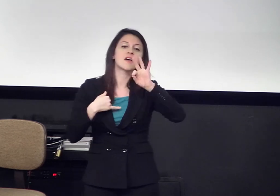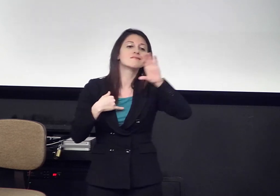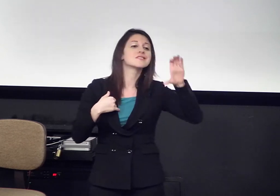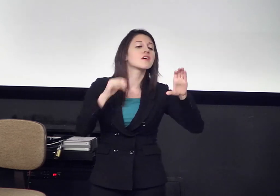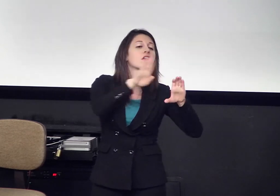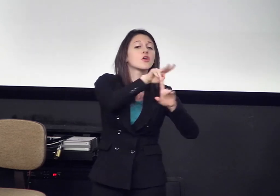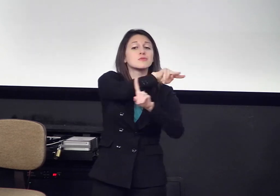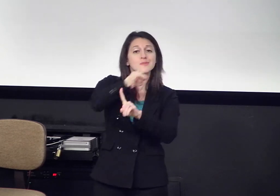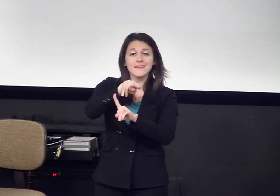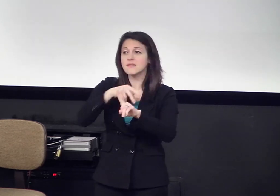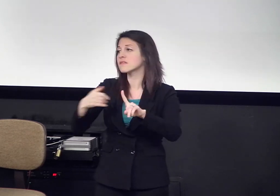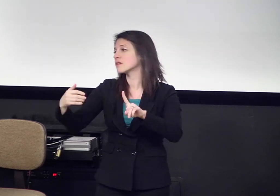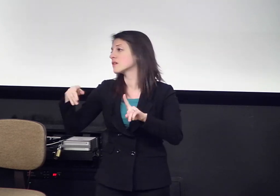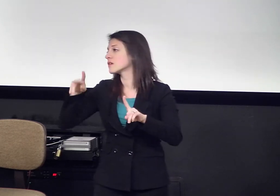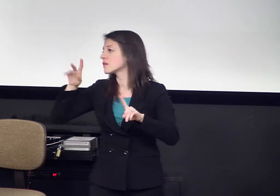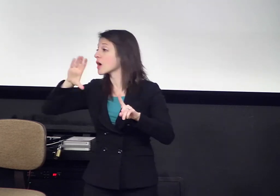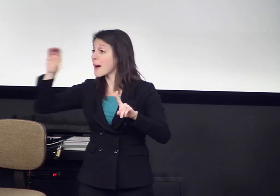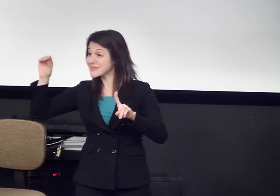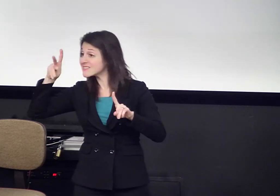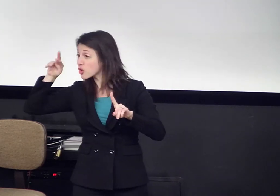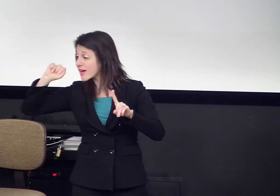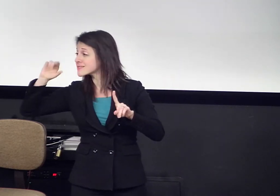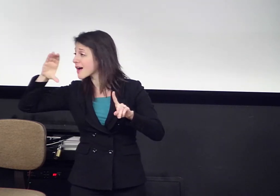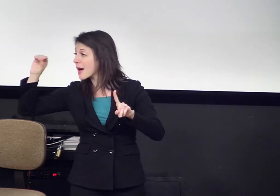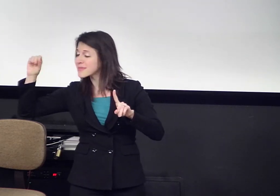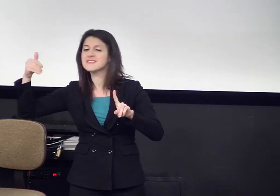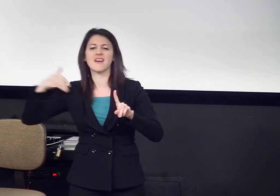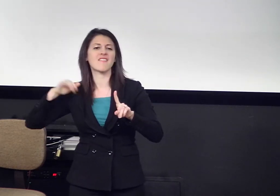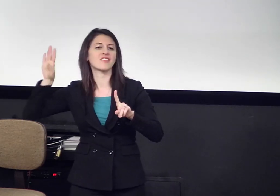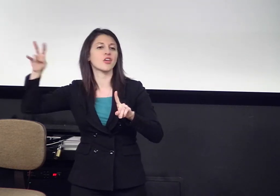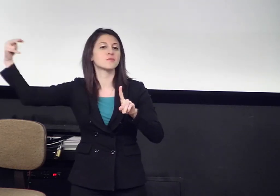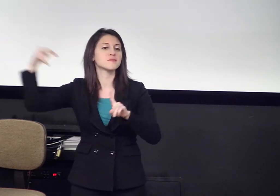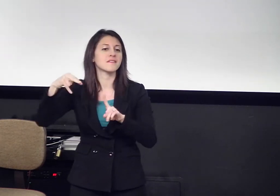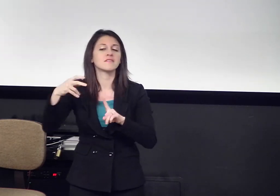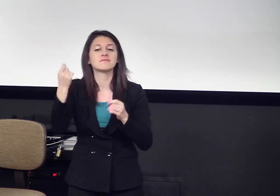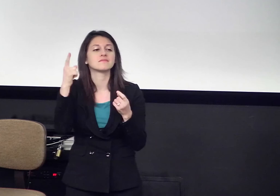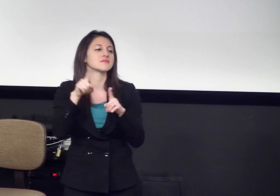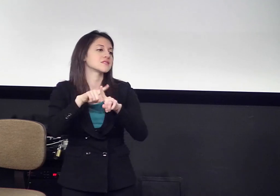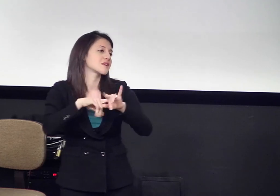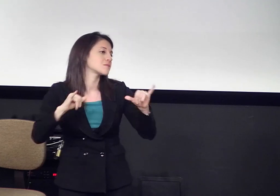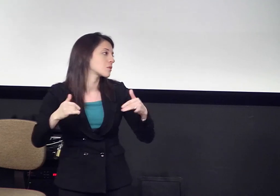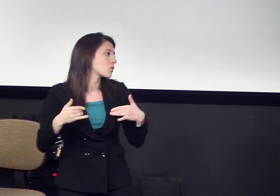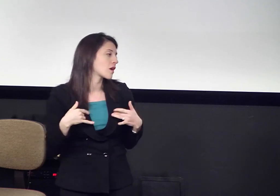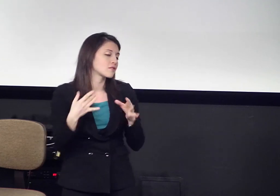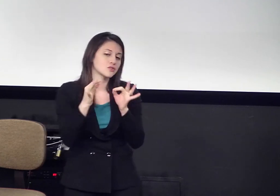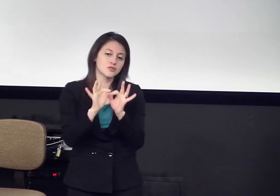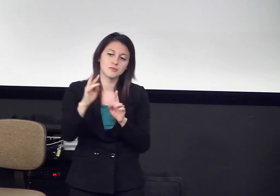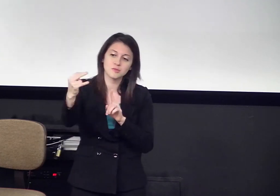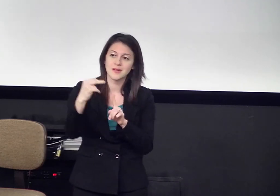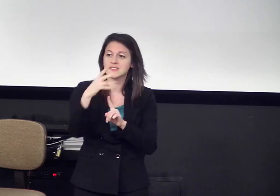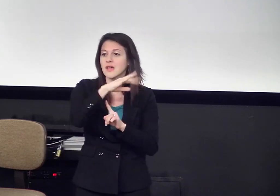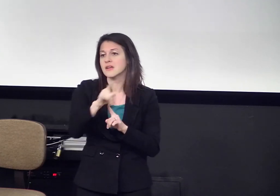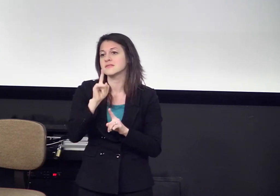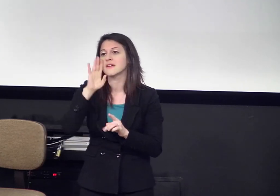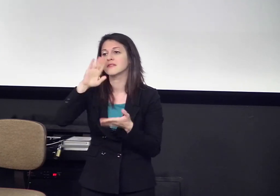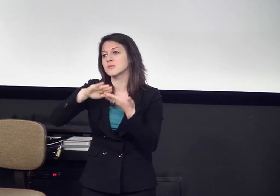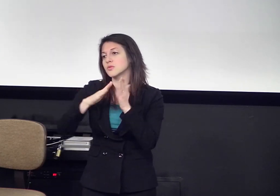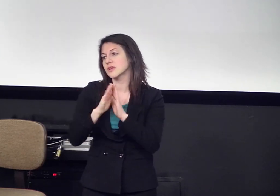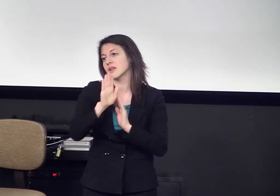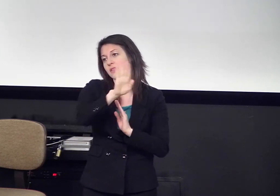does happen. The FCC's perspective needs to be at play. The VRS providers have their own perspectives to offer, as well as the interpreters and